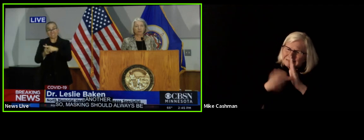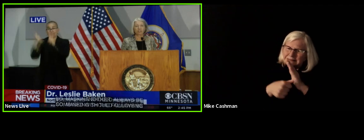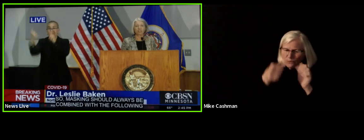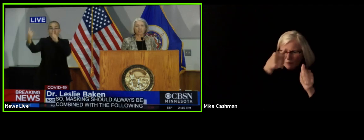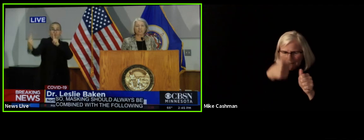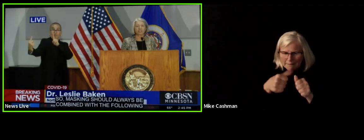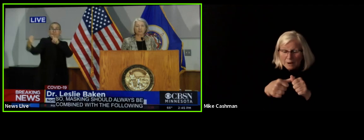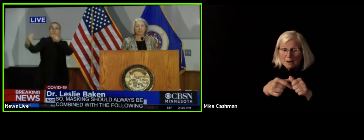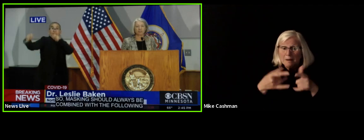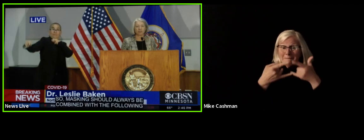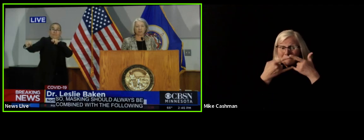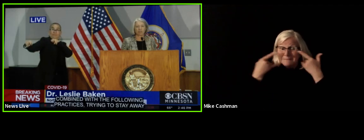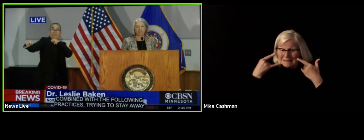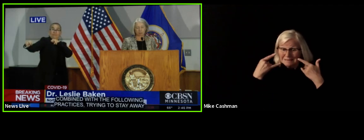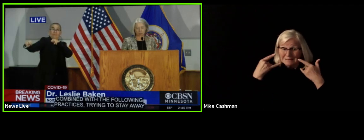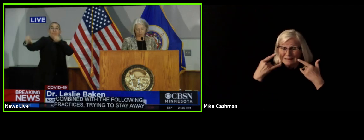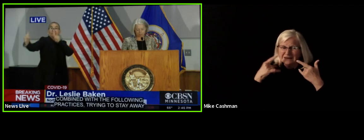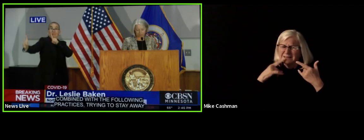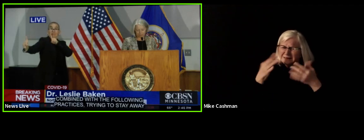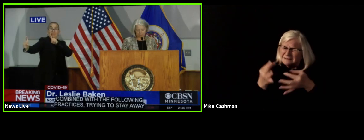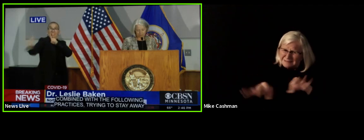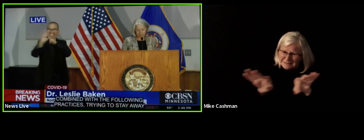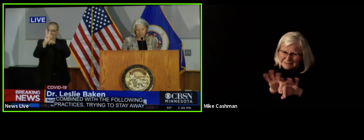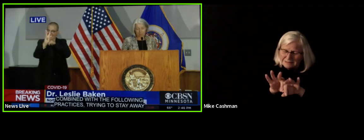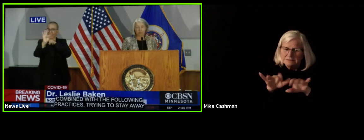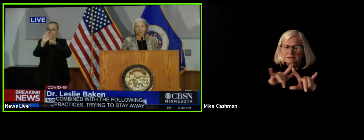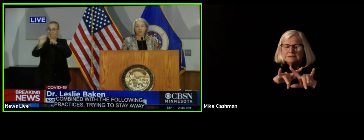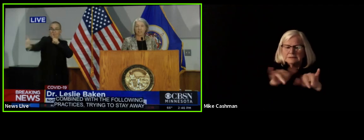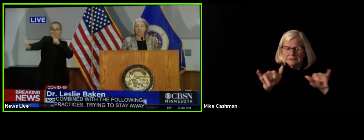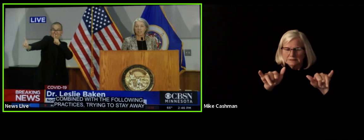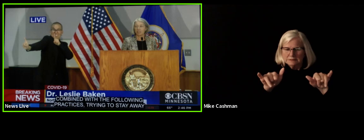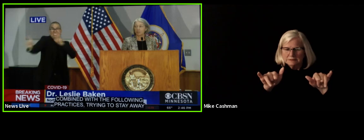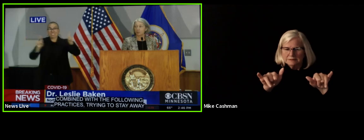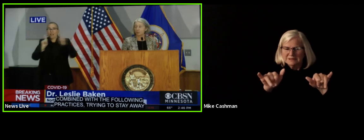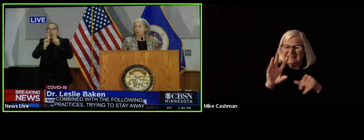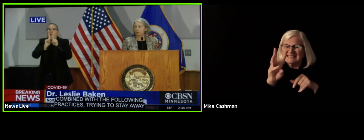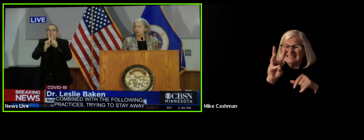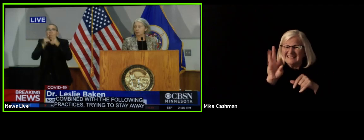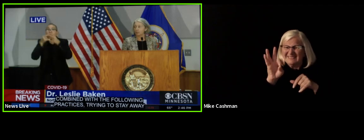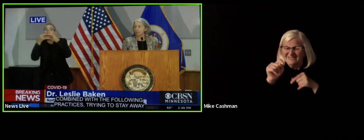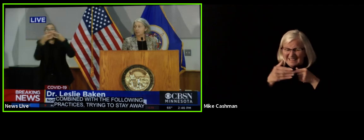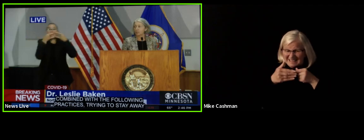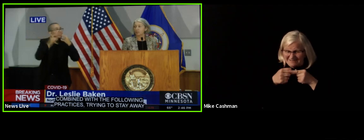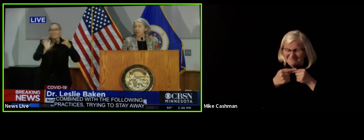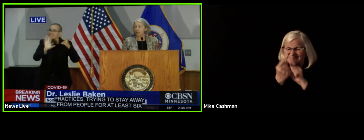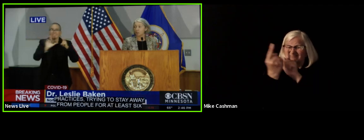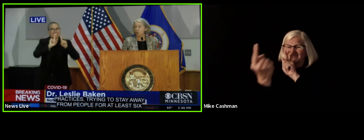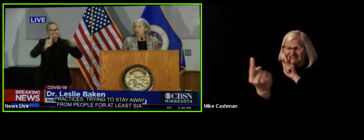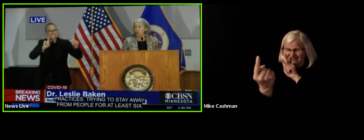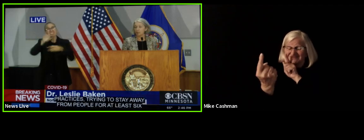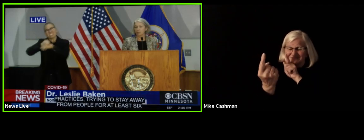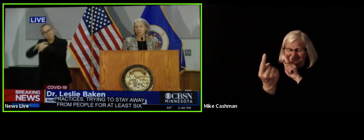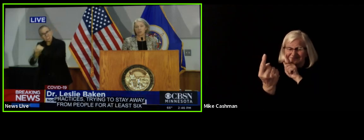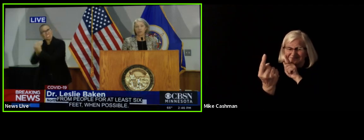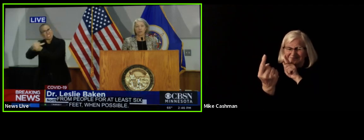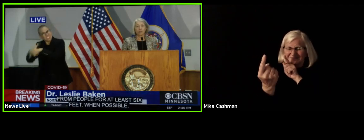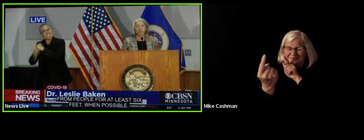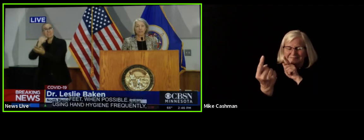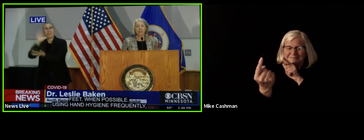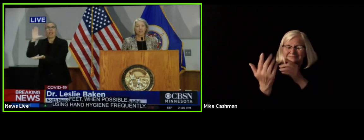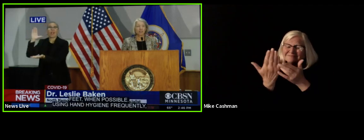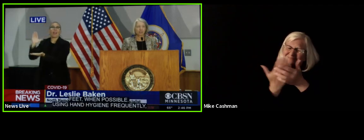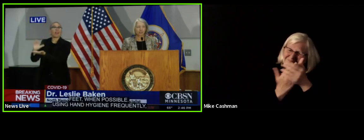for at least 6 feet when possible. Use hand hygiene frequently. That means hand washing or the